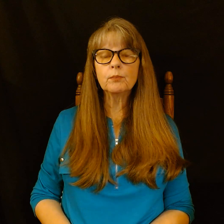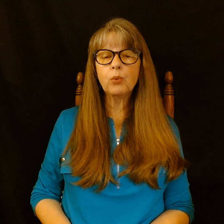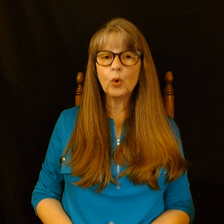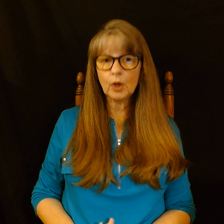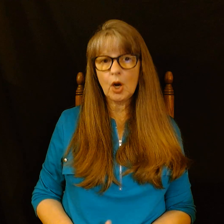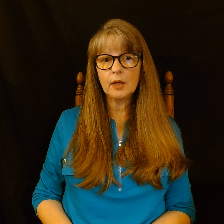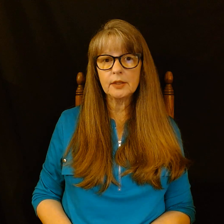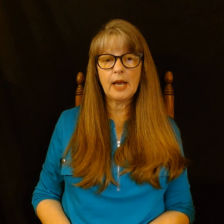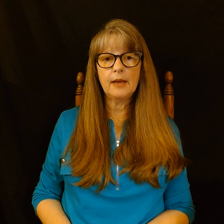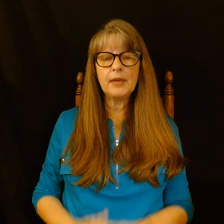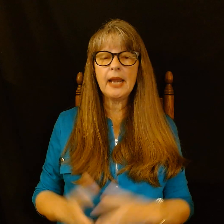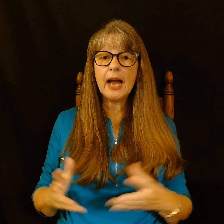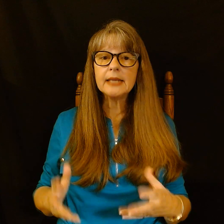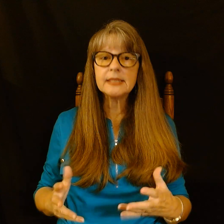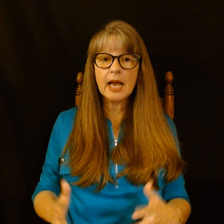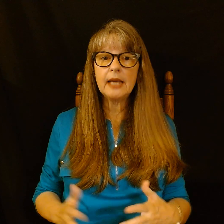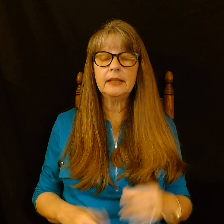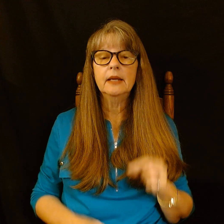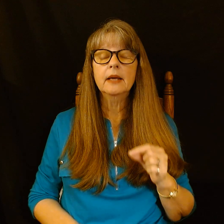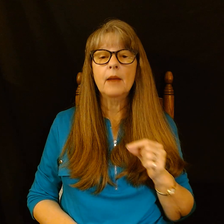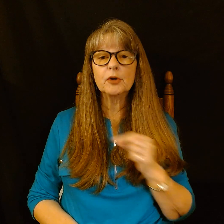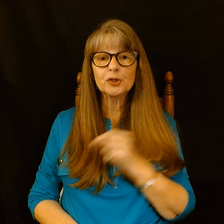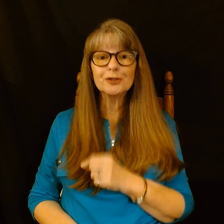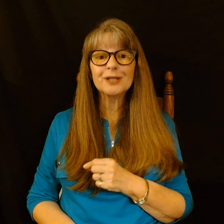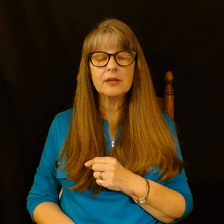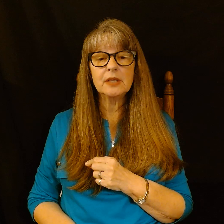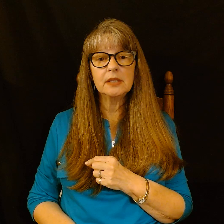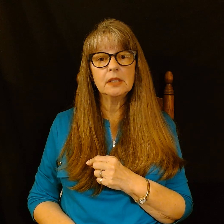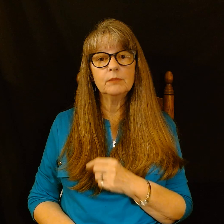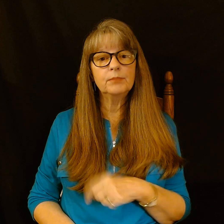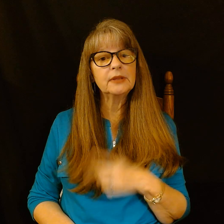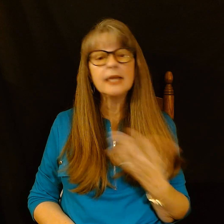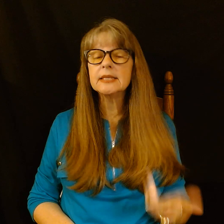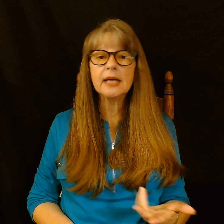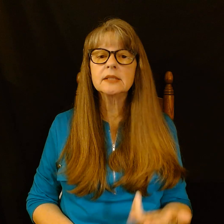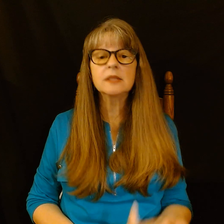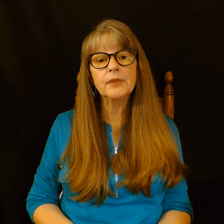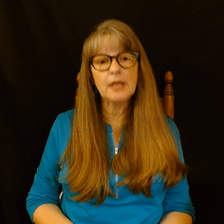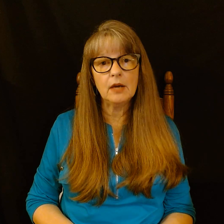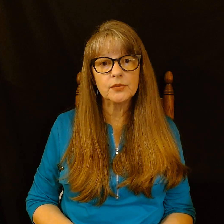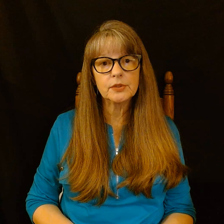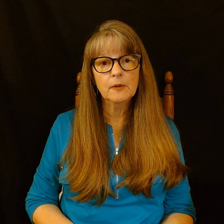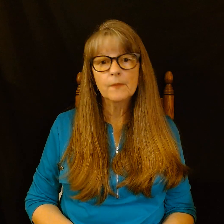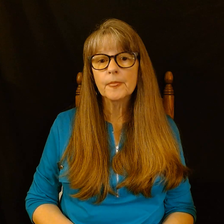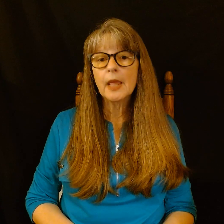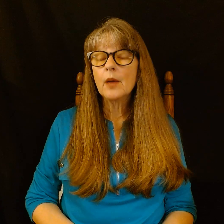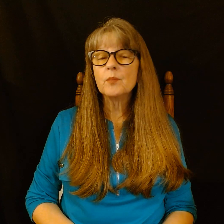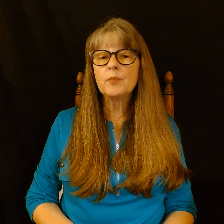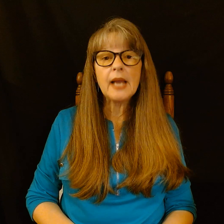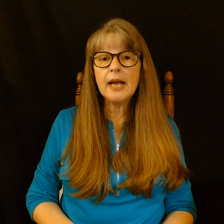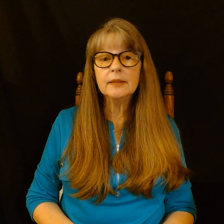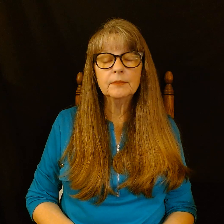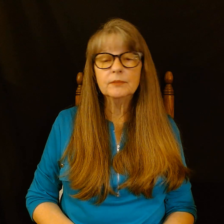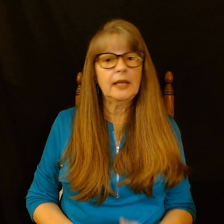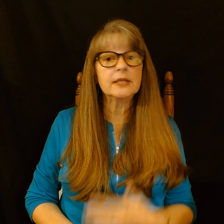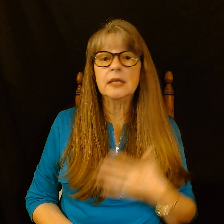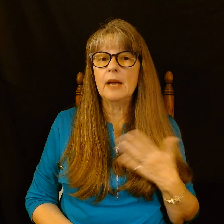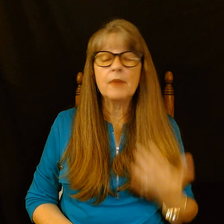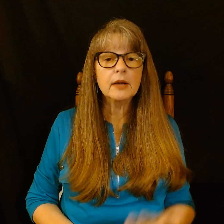report card time, and I signed, I'm going to show you the sign that I did, but they signed something else. But like I said, I'm not in the